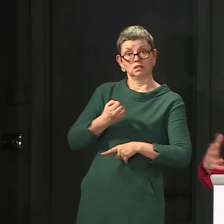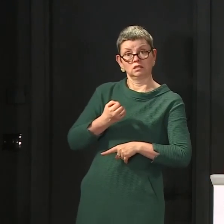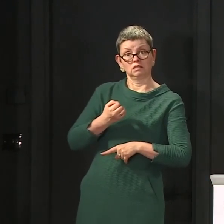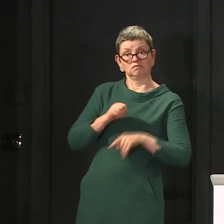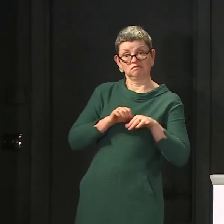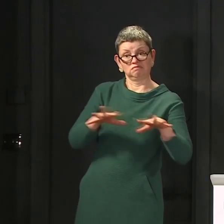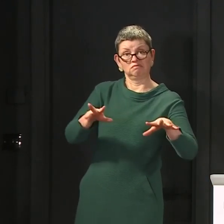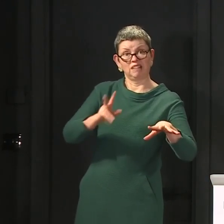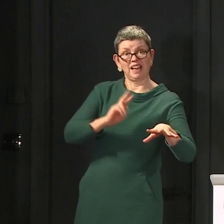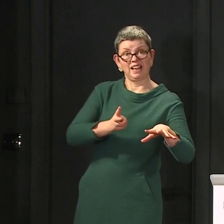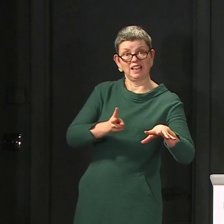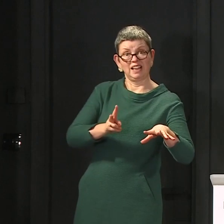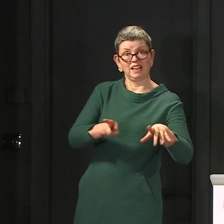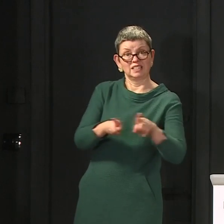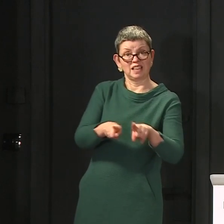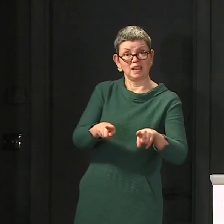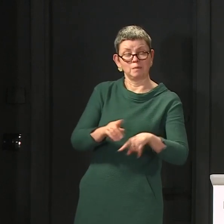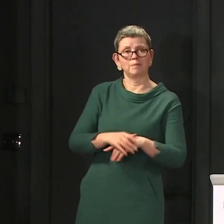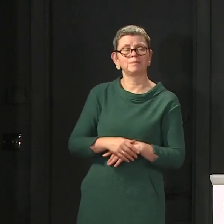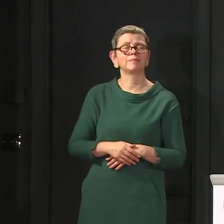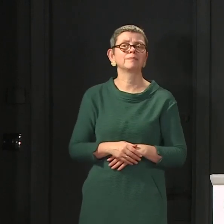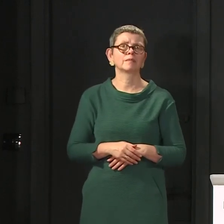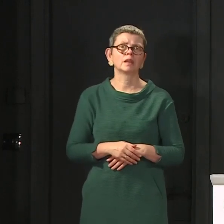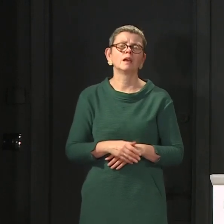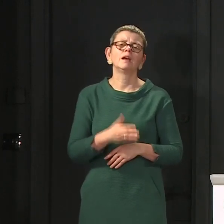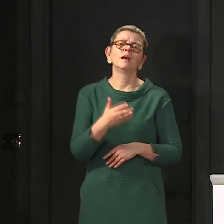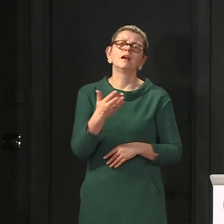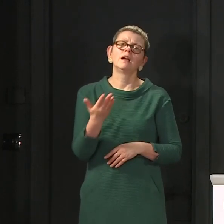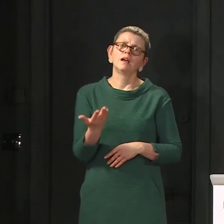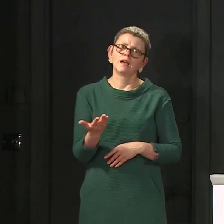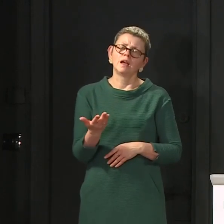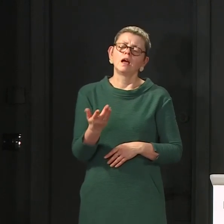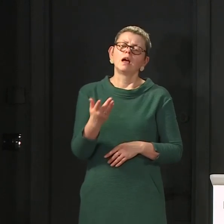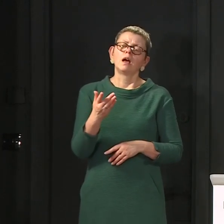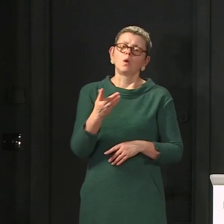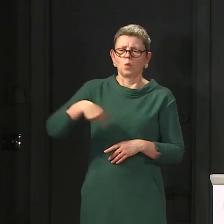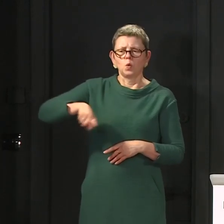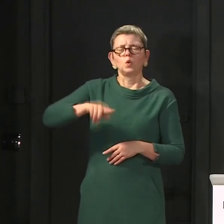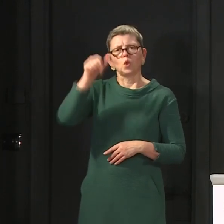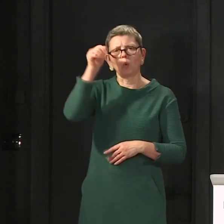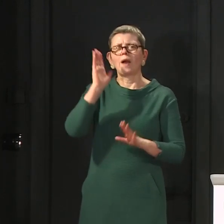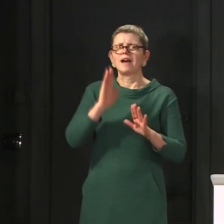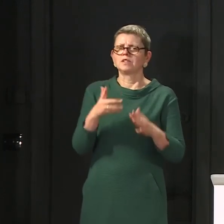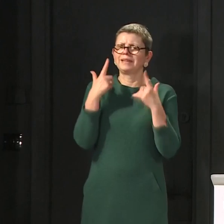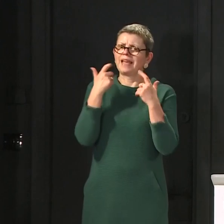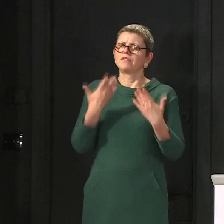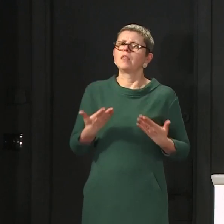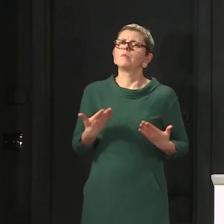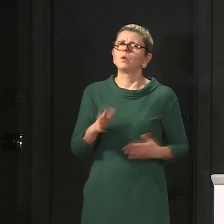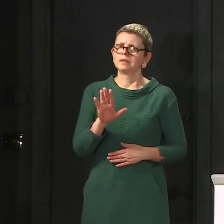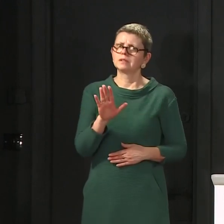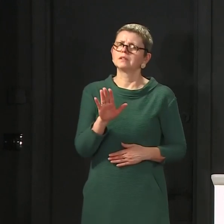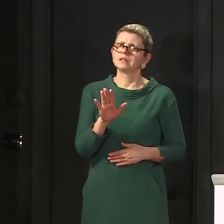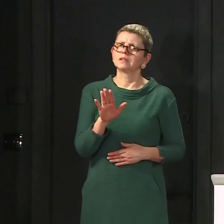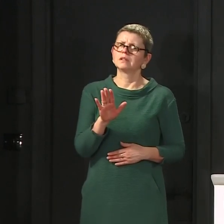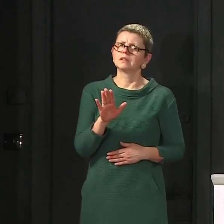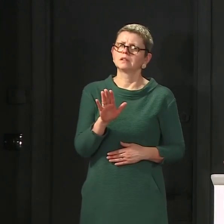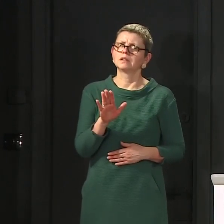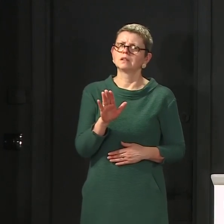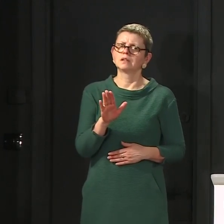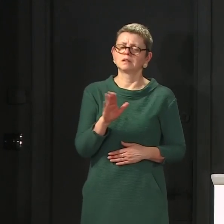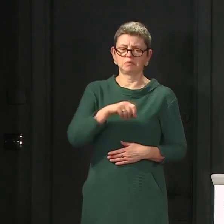very conscious of the need to be very cautious right now. And of course, as I've said before, the